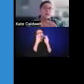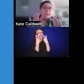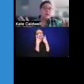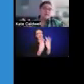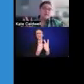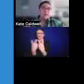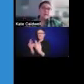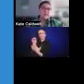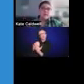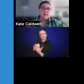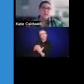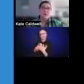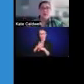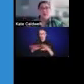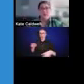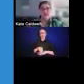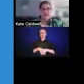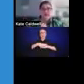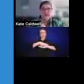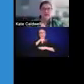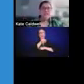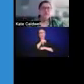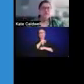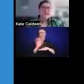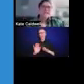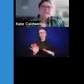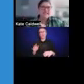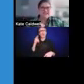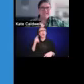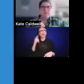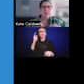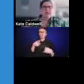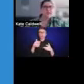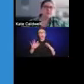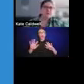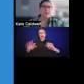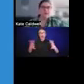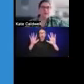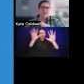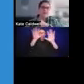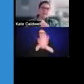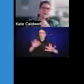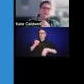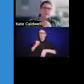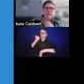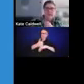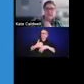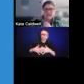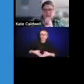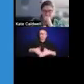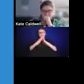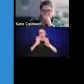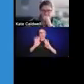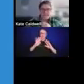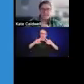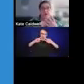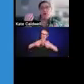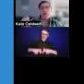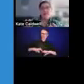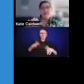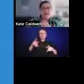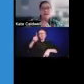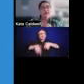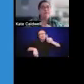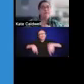a number of different ways that you can structure observation so that it doesn't seem weird and creepy and extractive. There